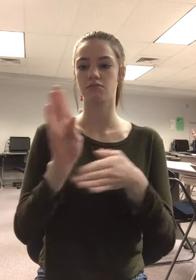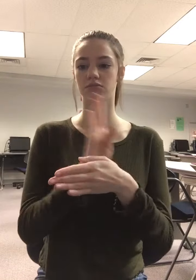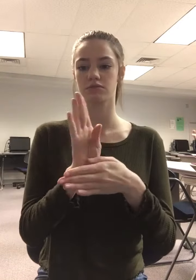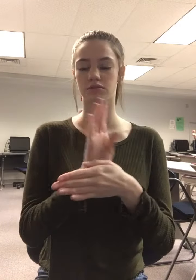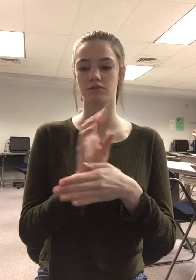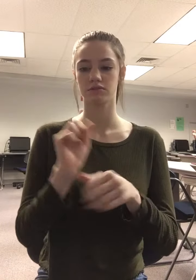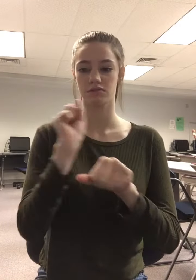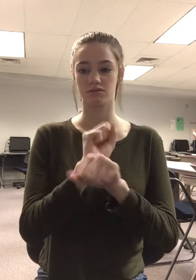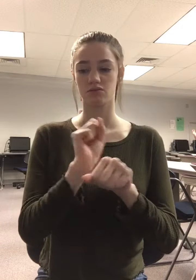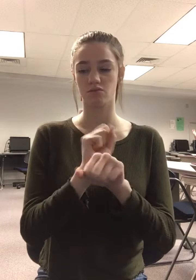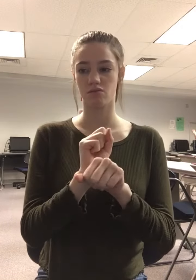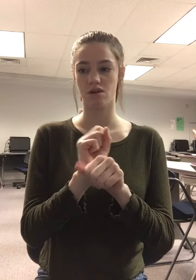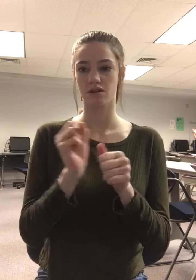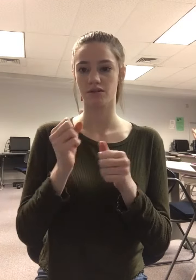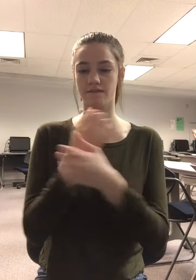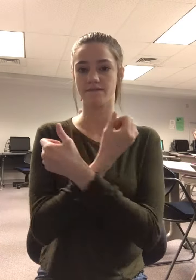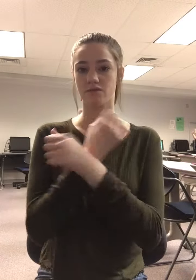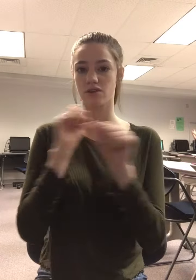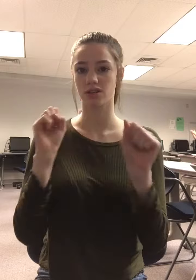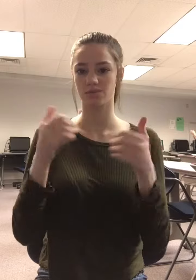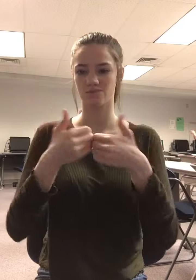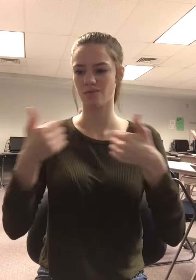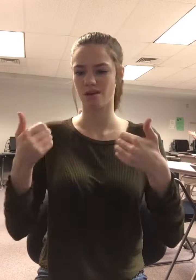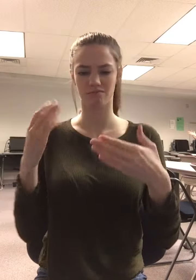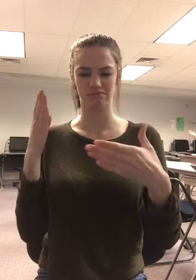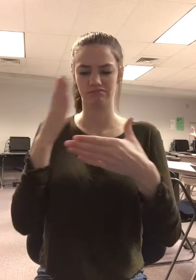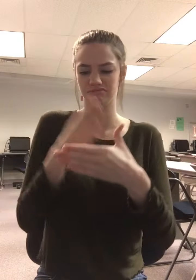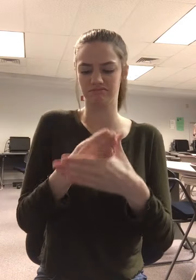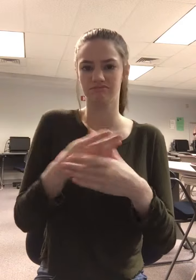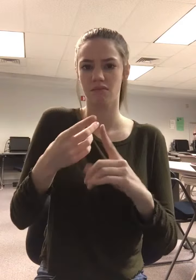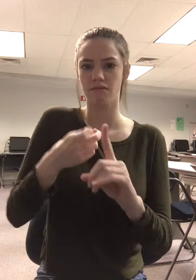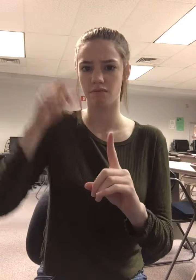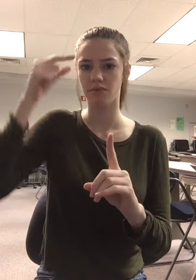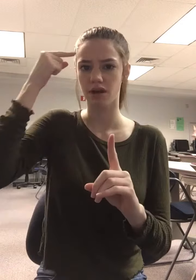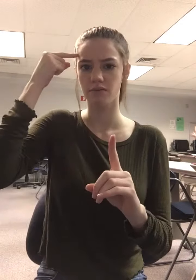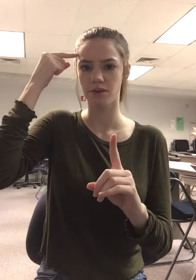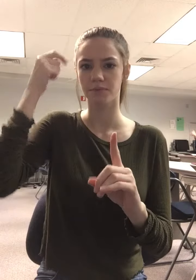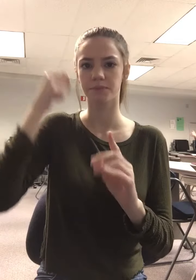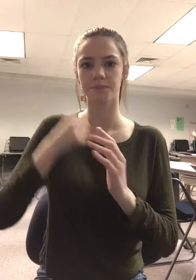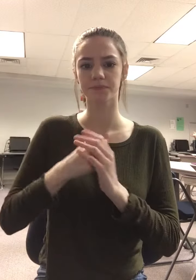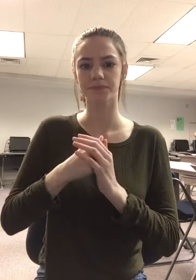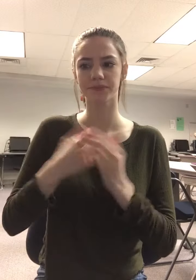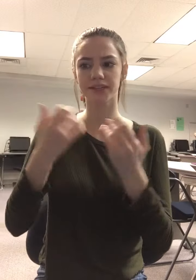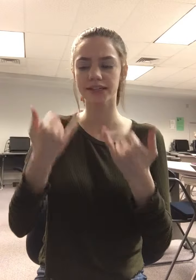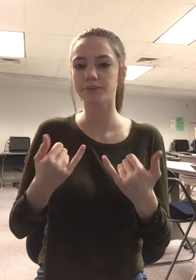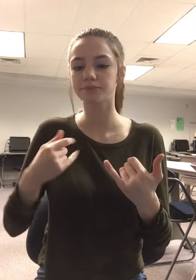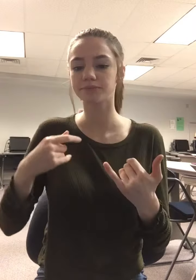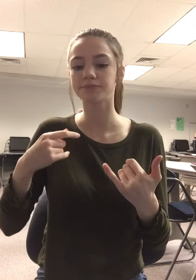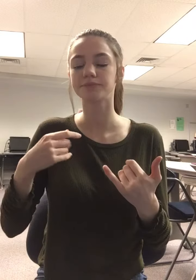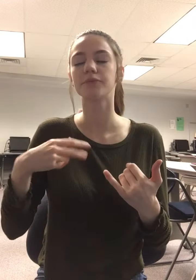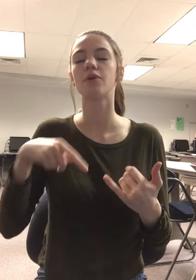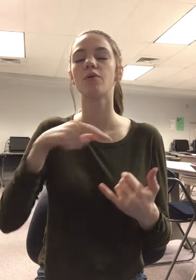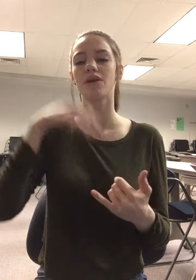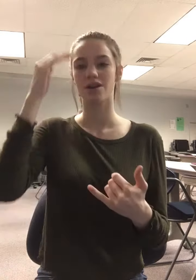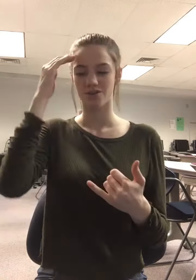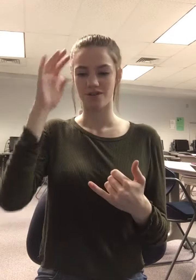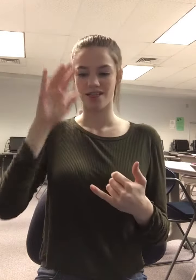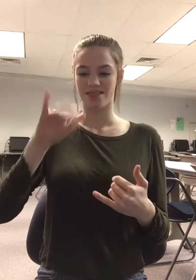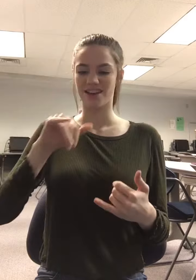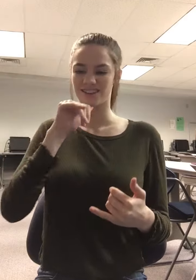without any type of intervention from government. Now we know that that doesn't exist in its pure form, and there's always